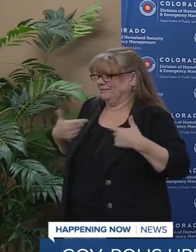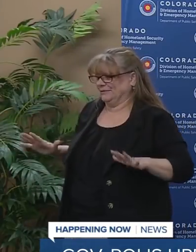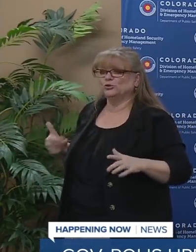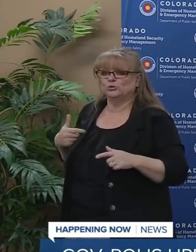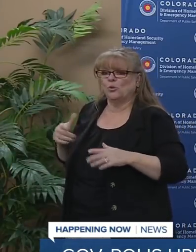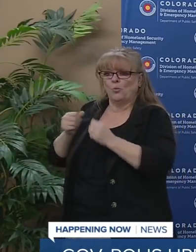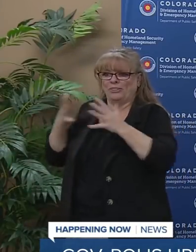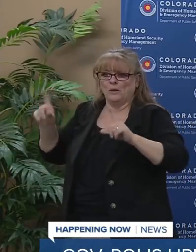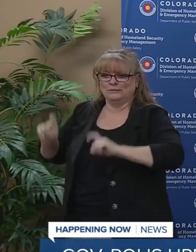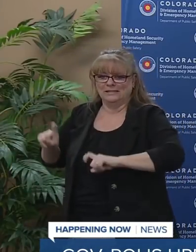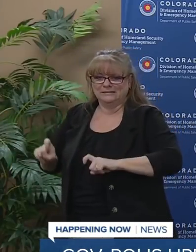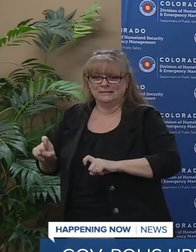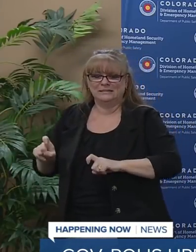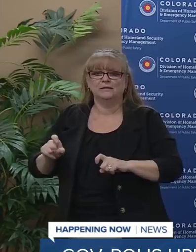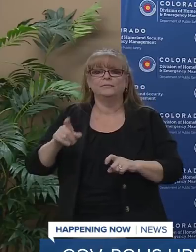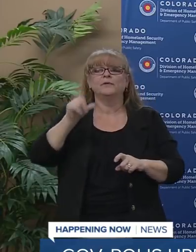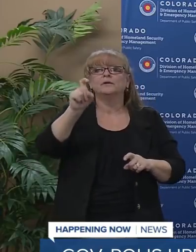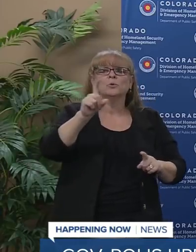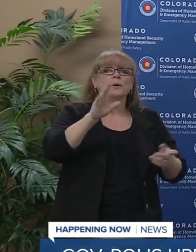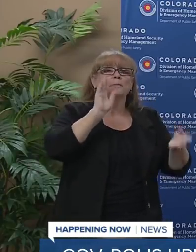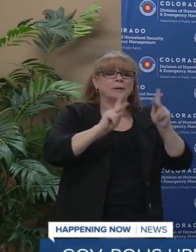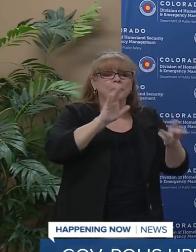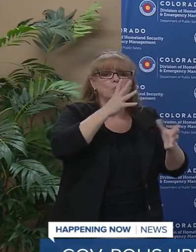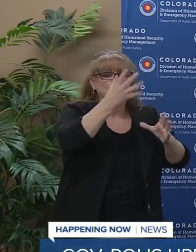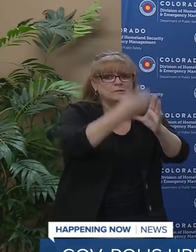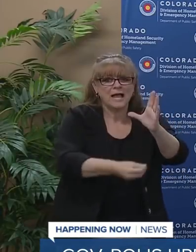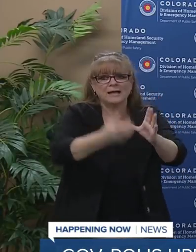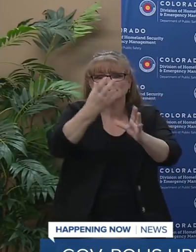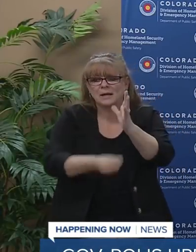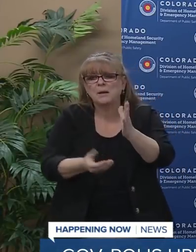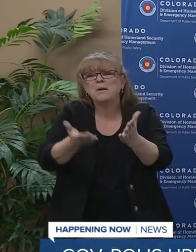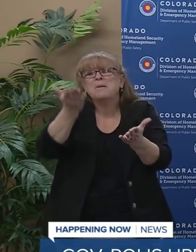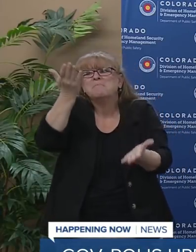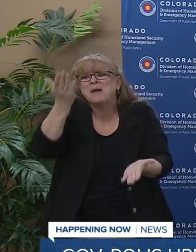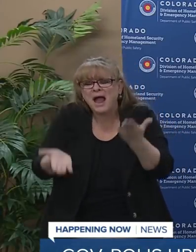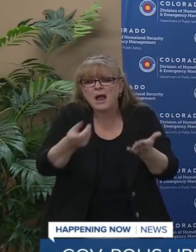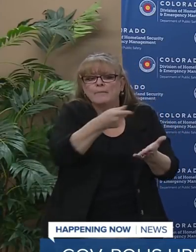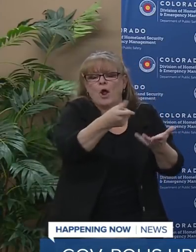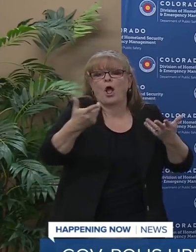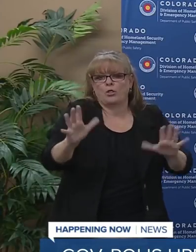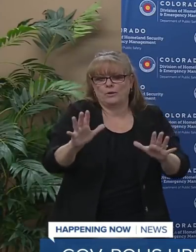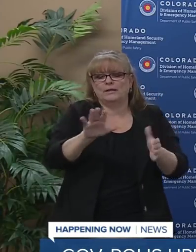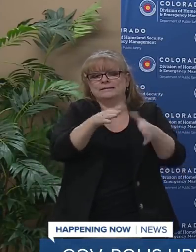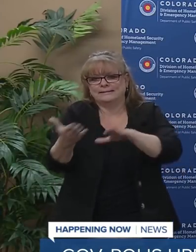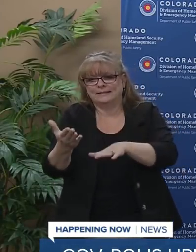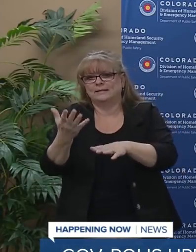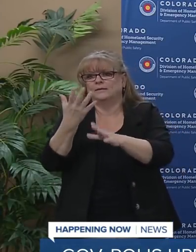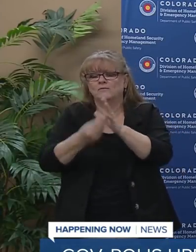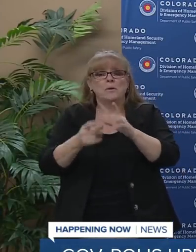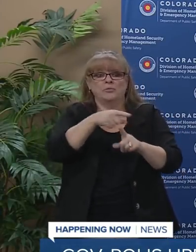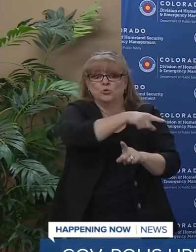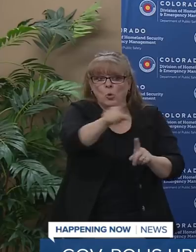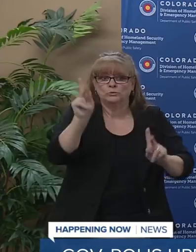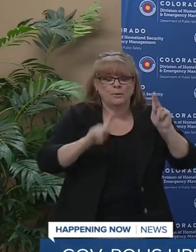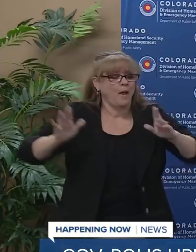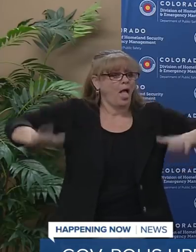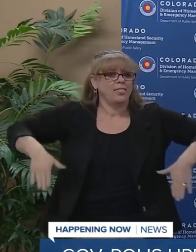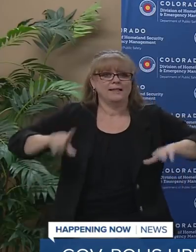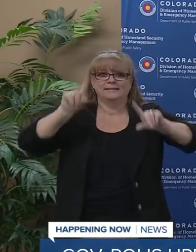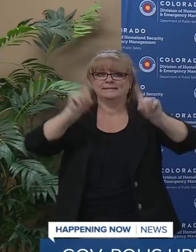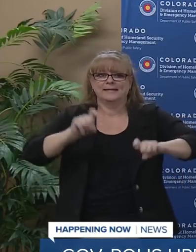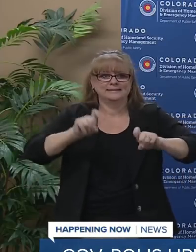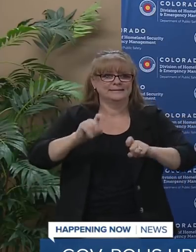magnitude difference. It's certainly possible that there's a few people that whose deaths have not been confirmed from COVID-19 but are attributable to COVID-19.